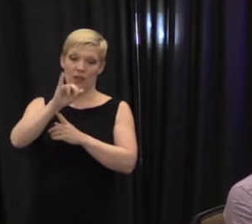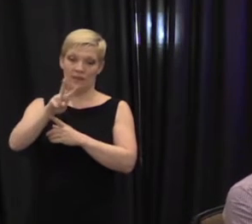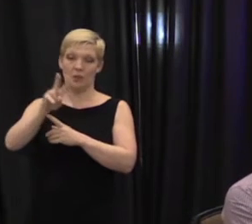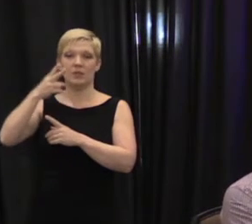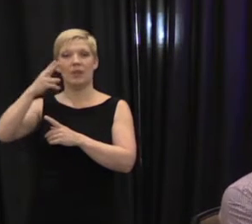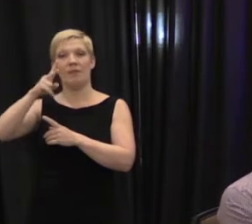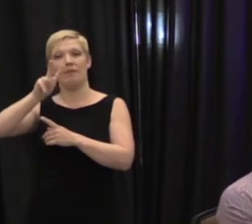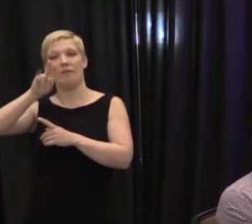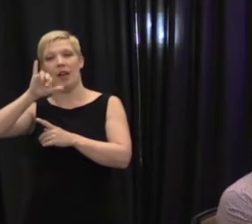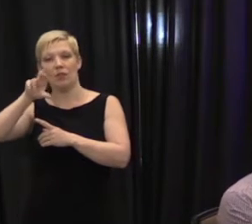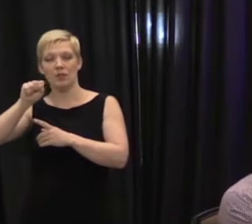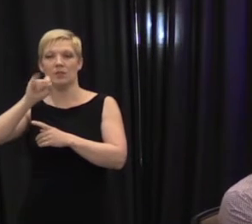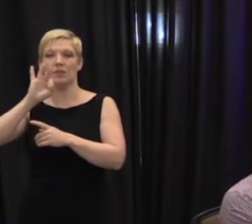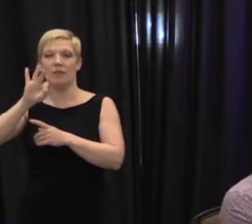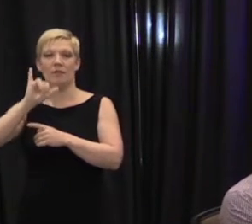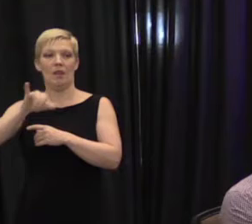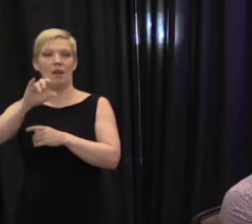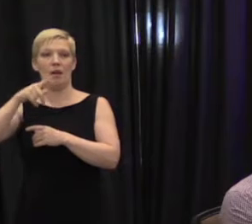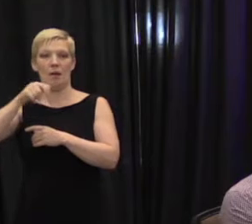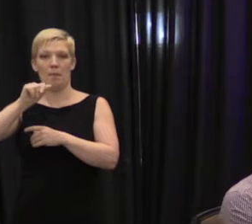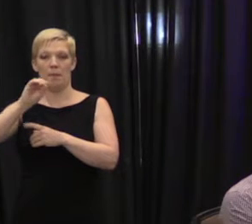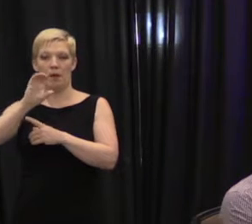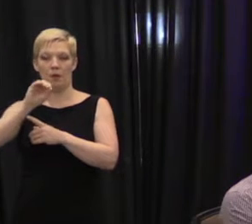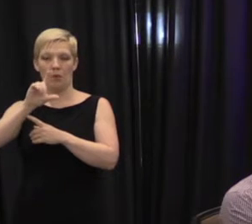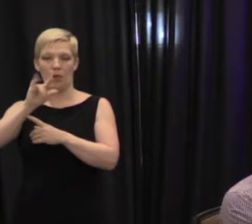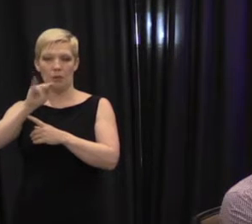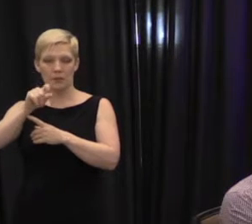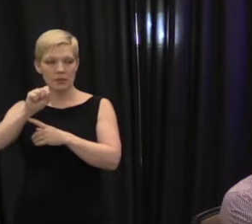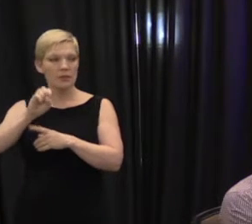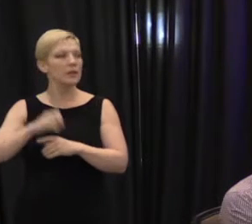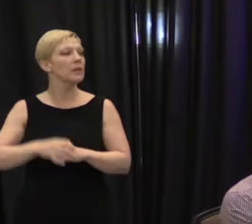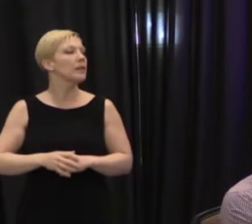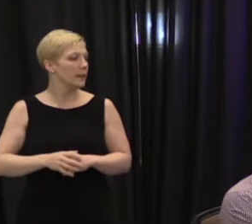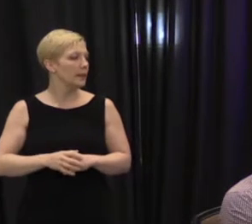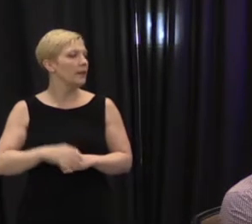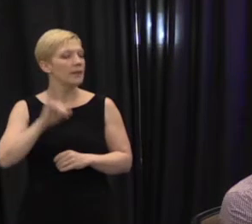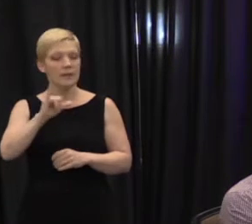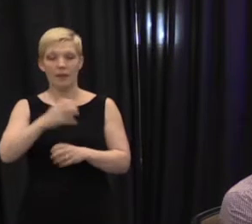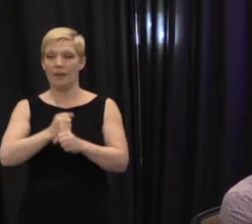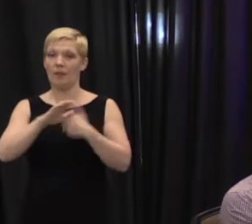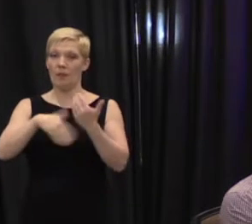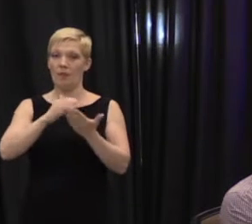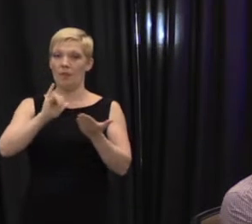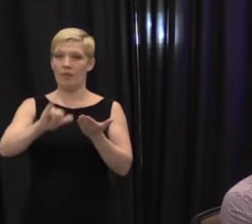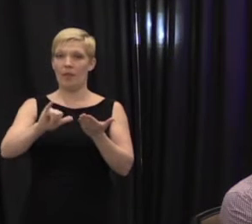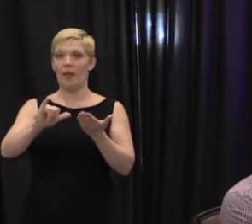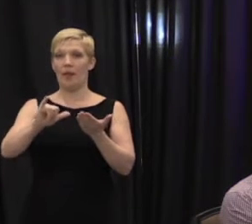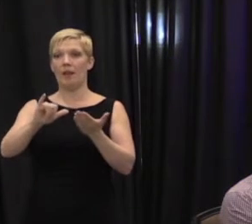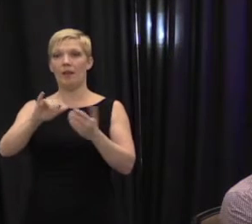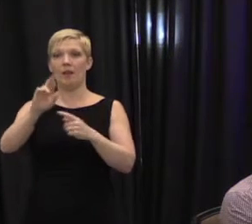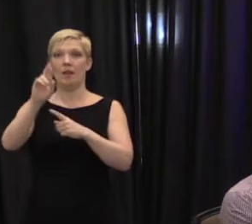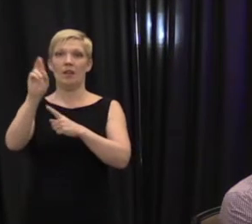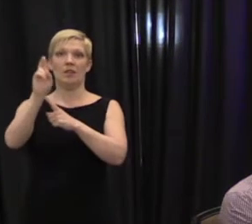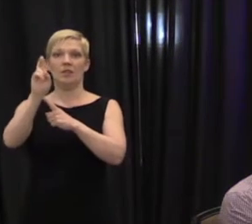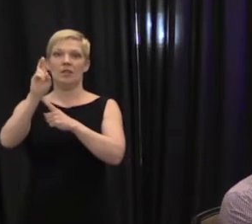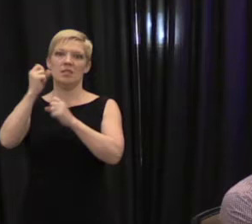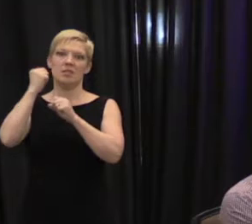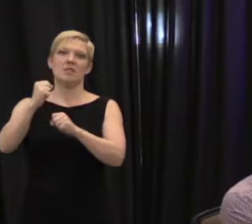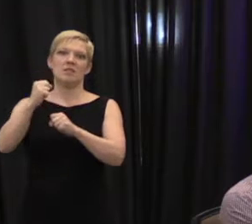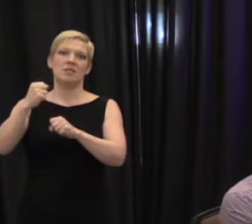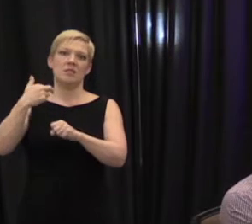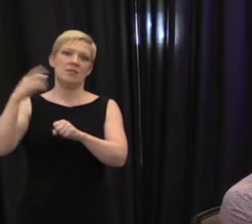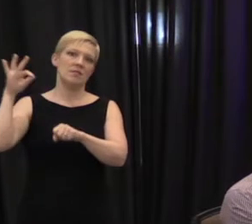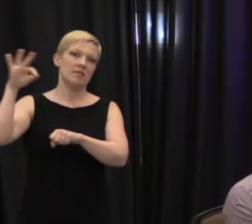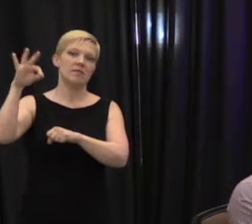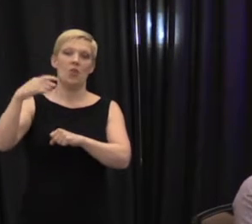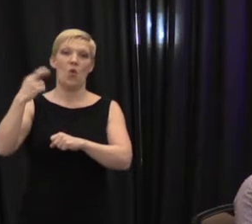50-50, I tend to think he's one of our good ones. Taking the baggage of like capital R religion off for a minute, as much as we